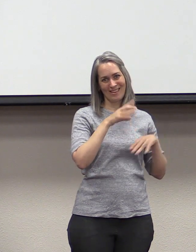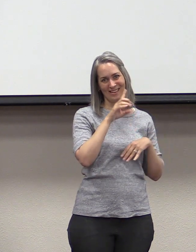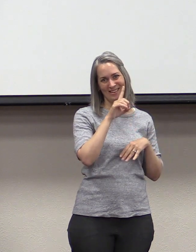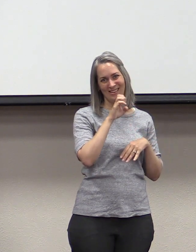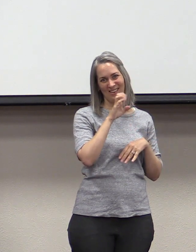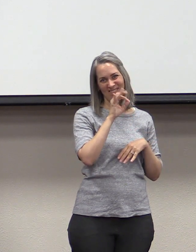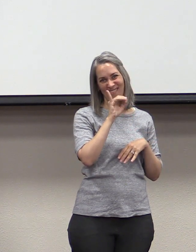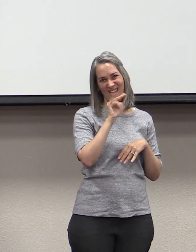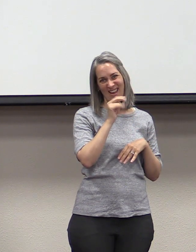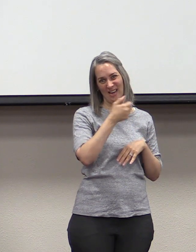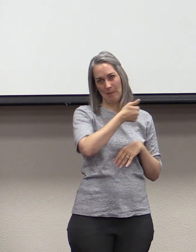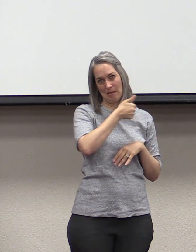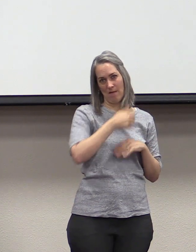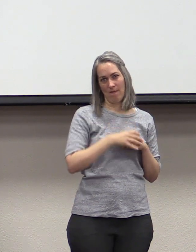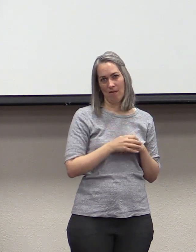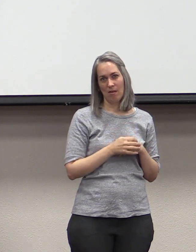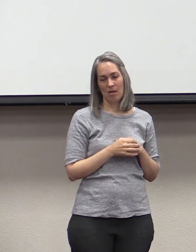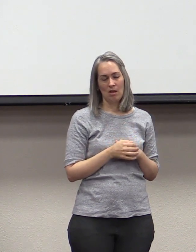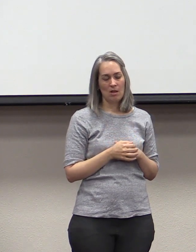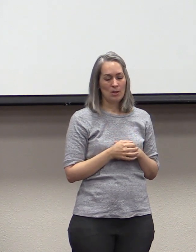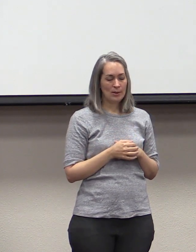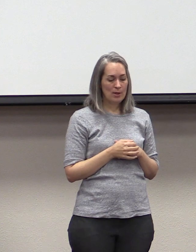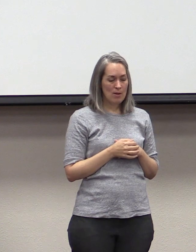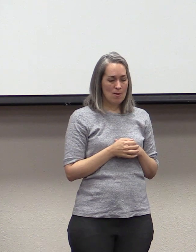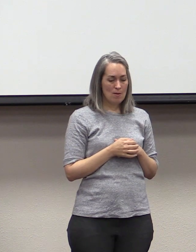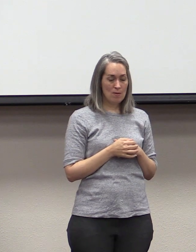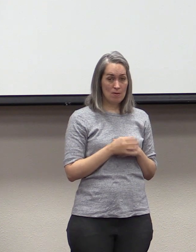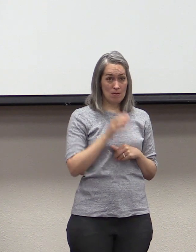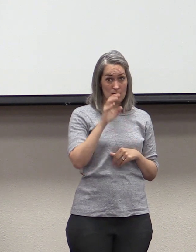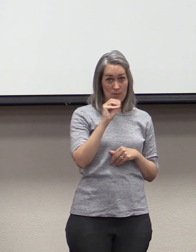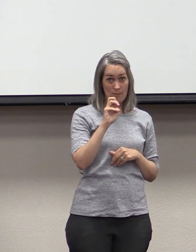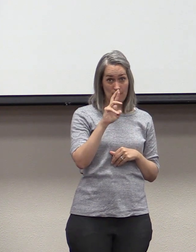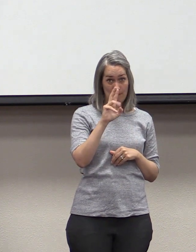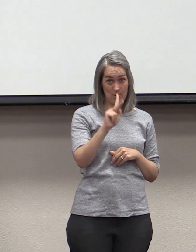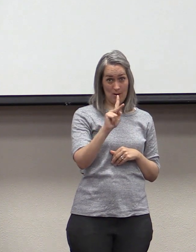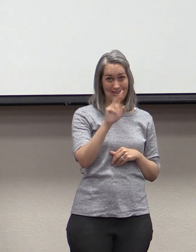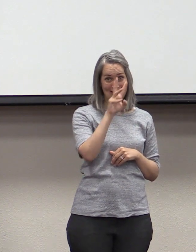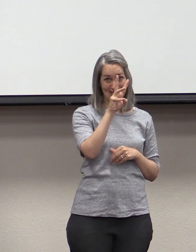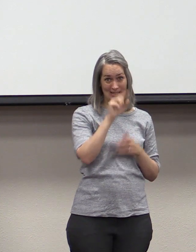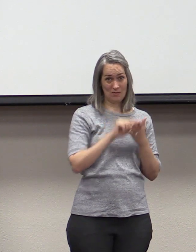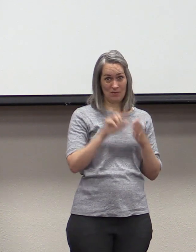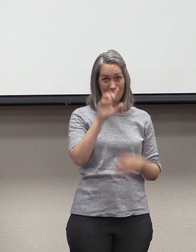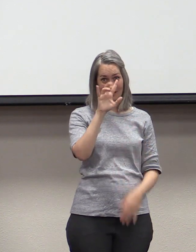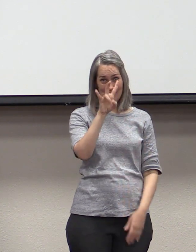But then we get to the second part of this. Mark 6, 7 through 13.